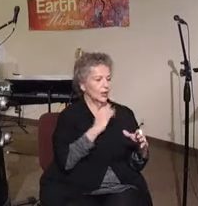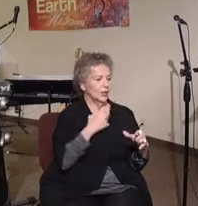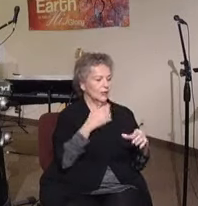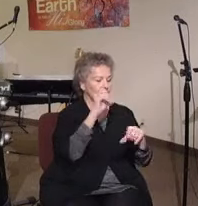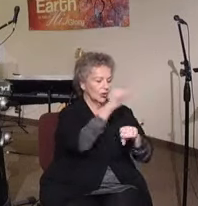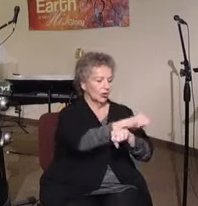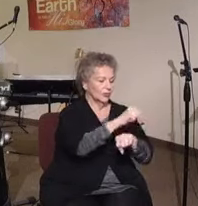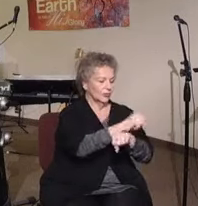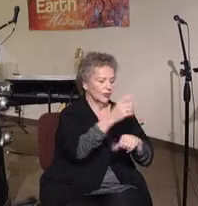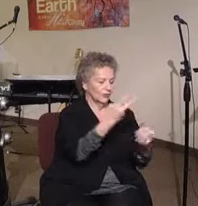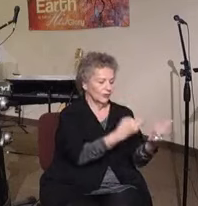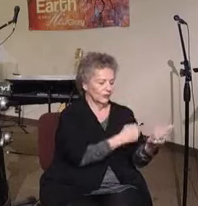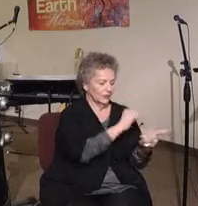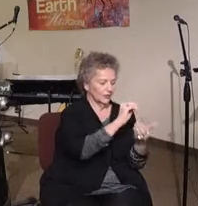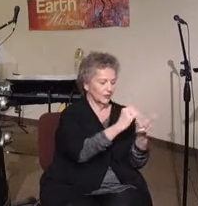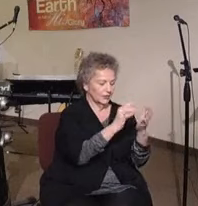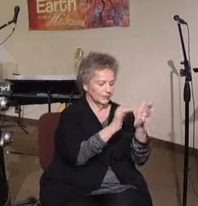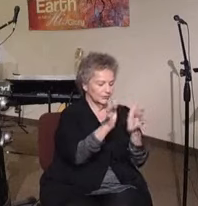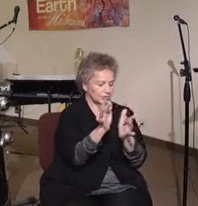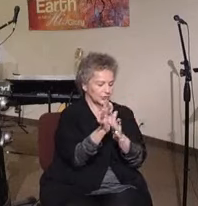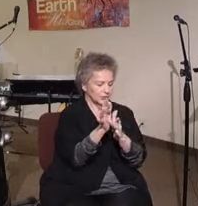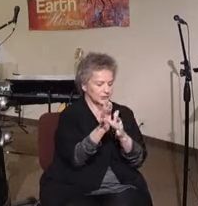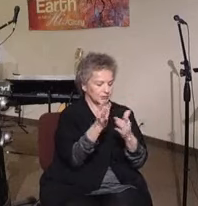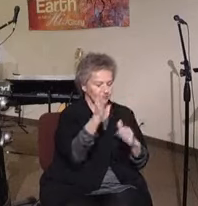Heavenly Father, we thank you for our time together.